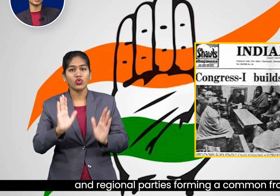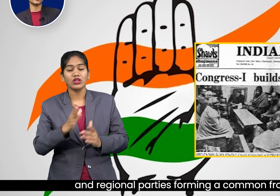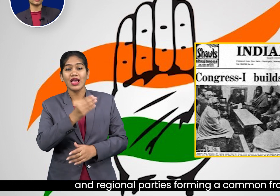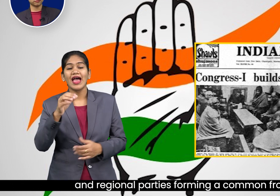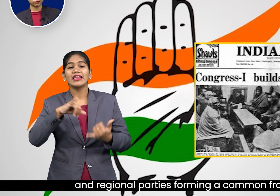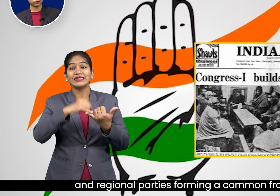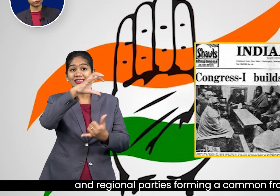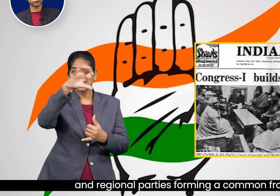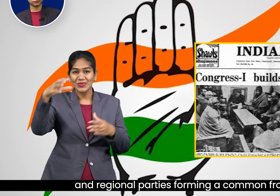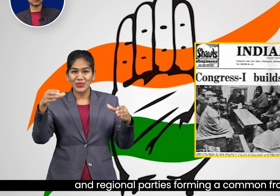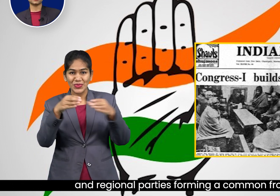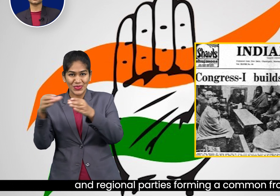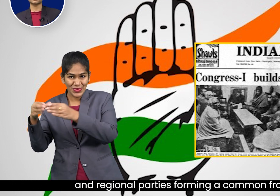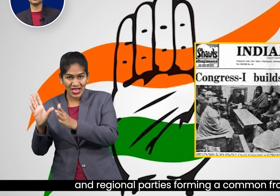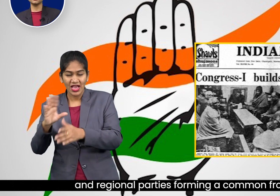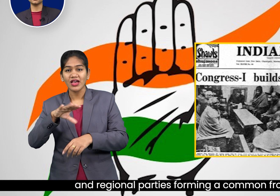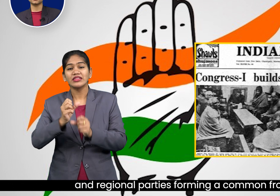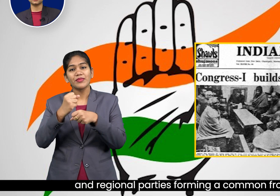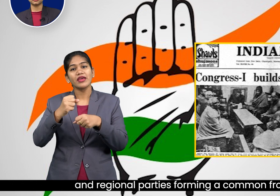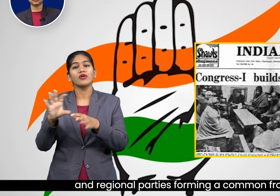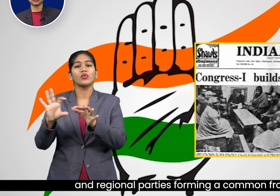common front.